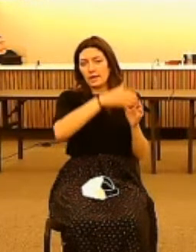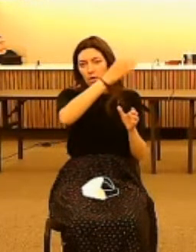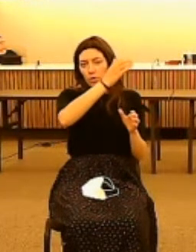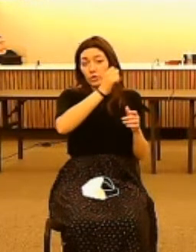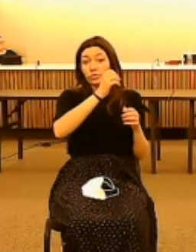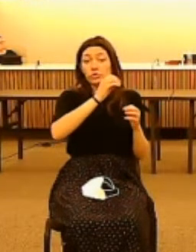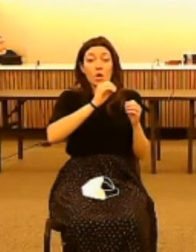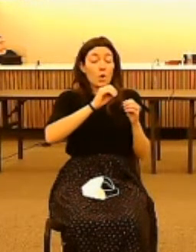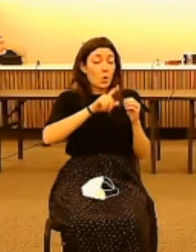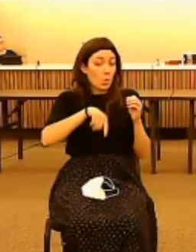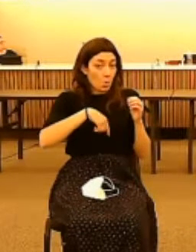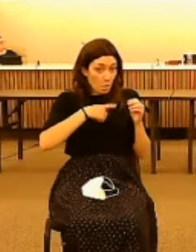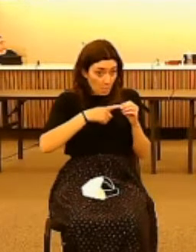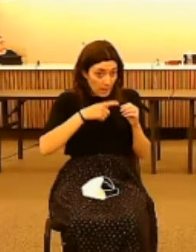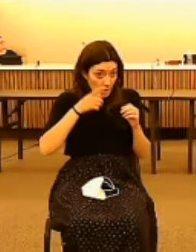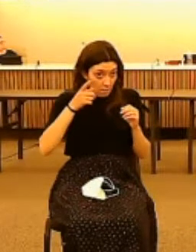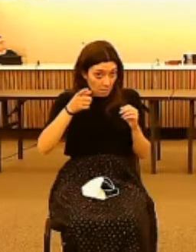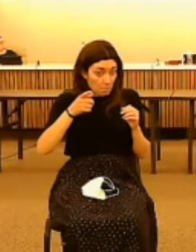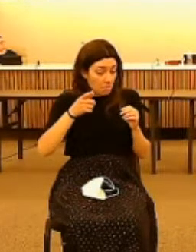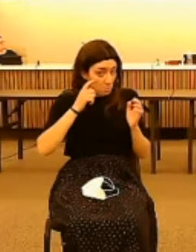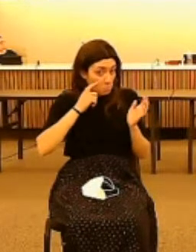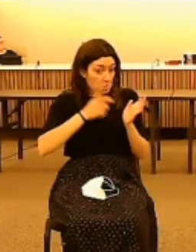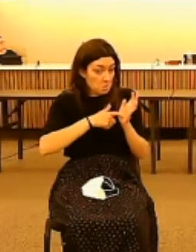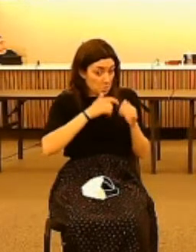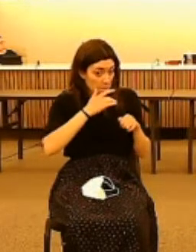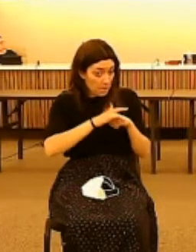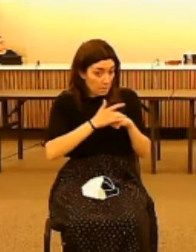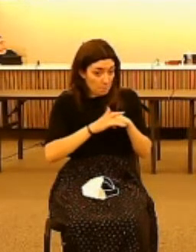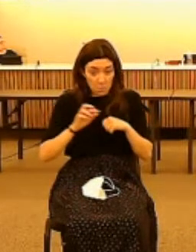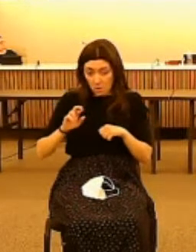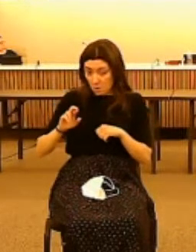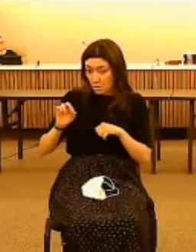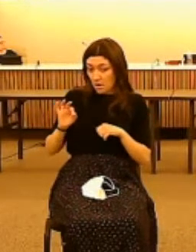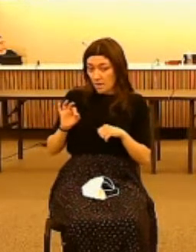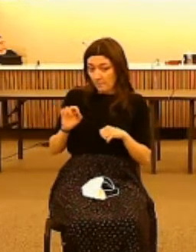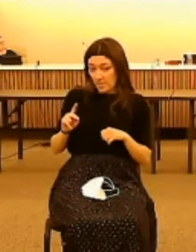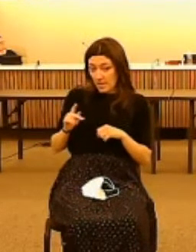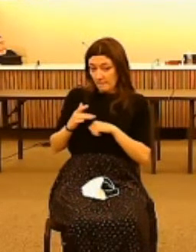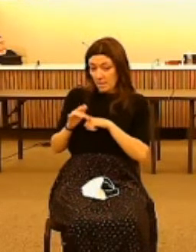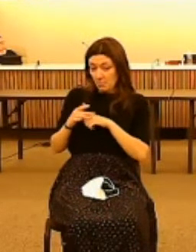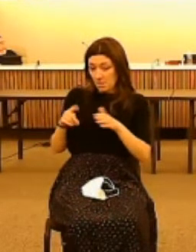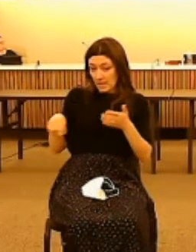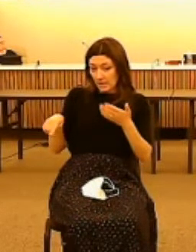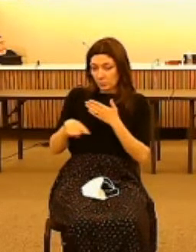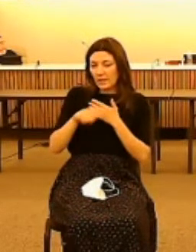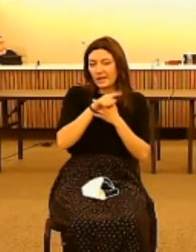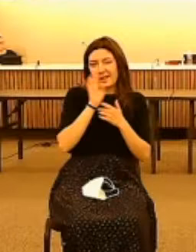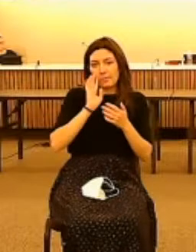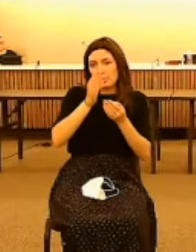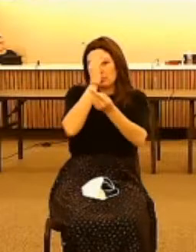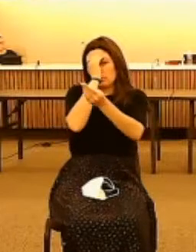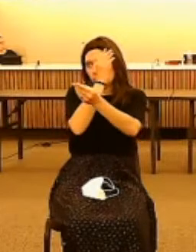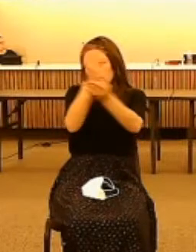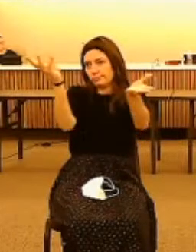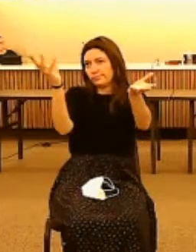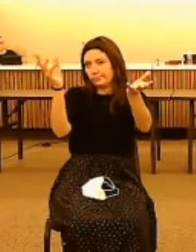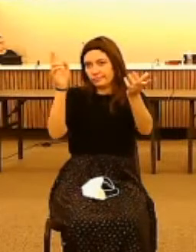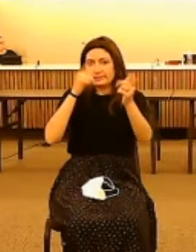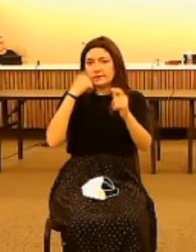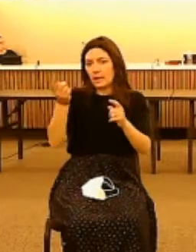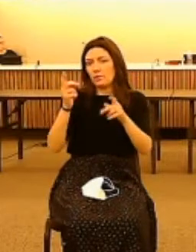the notice is then available, when the RFP is then available next week, he'll make sure it gets to